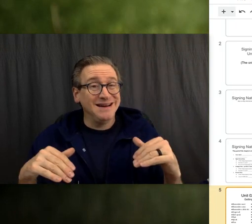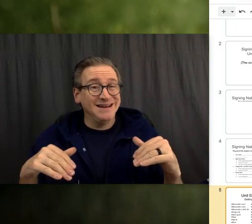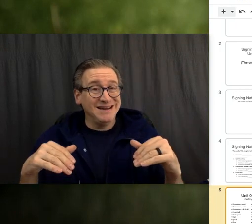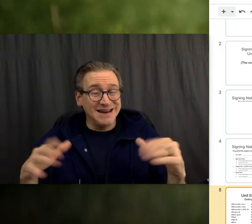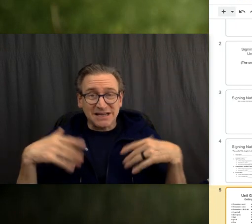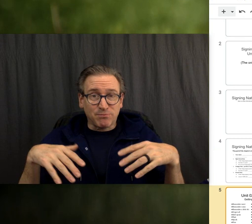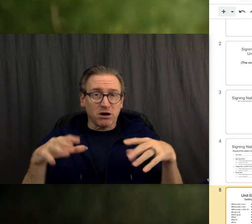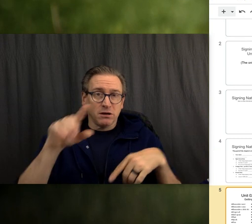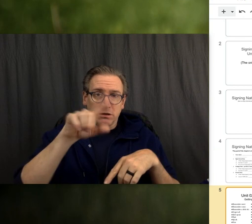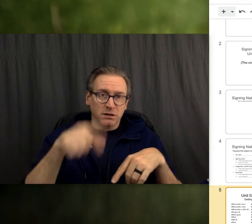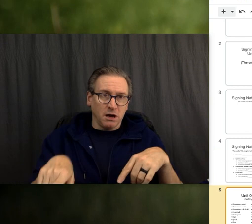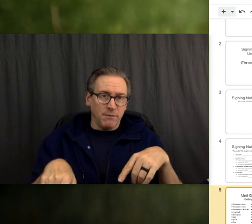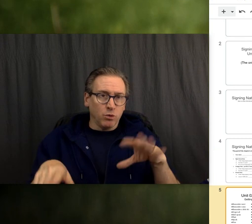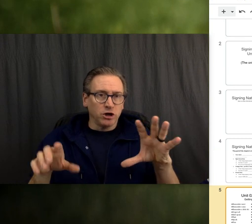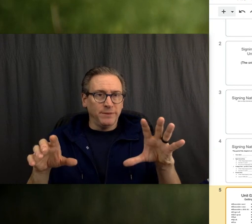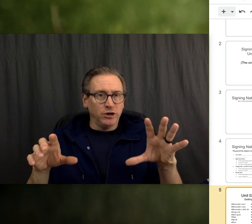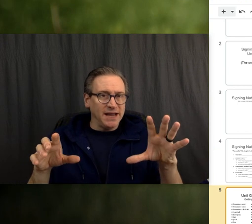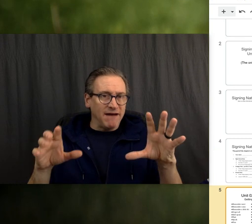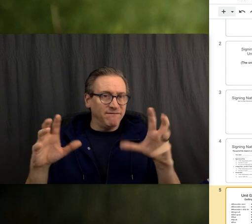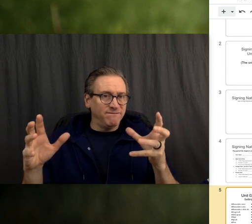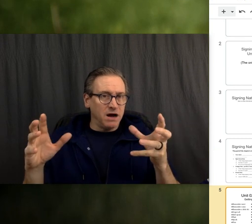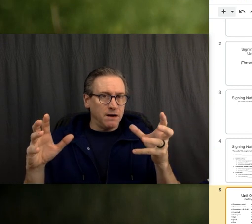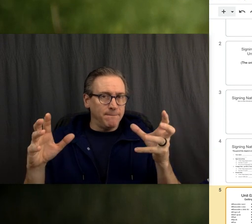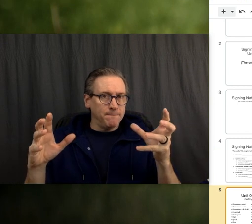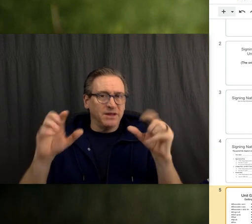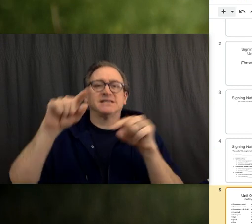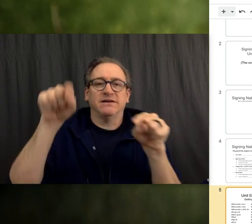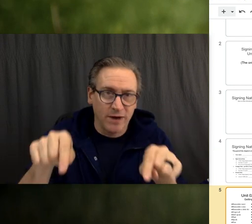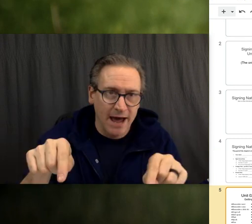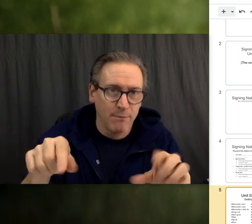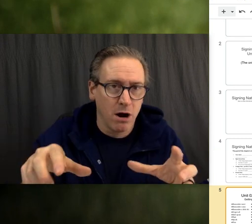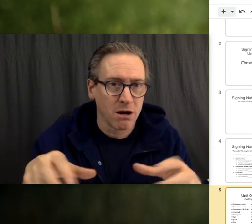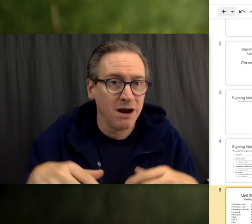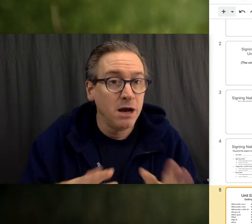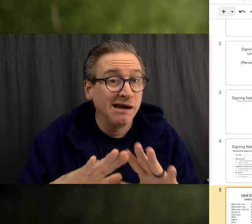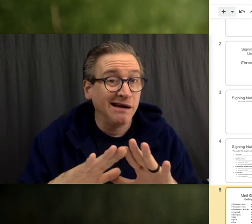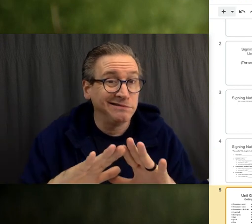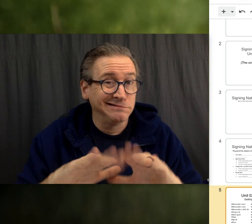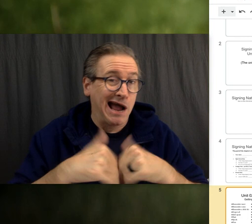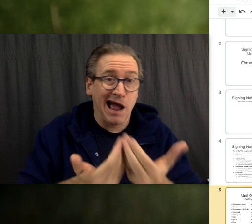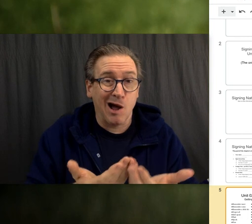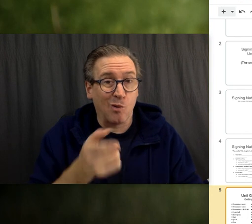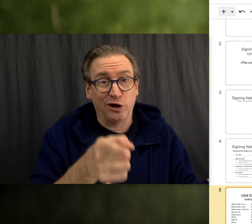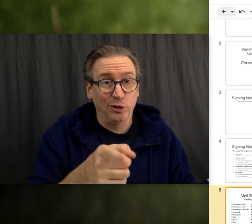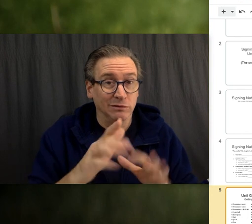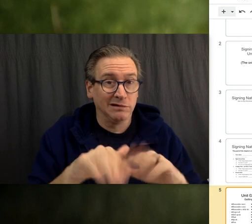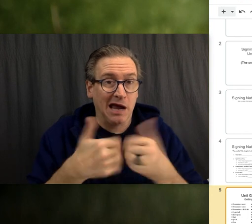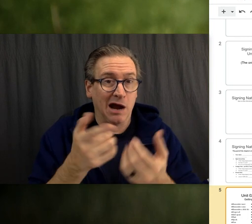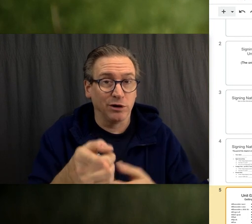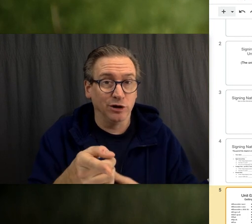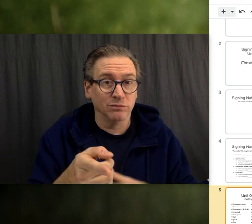So the next part we're going to be looking at, the next set of vocab are how are